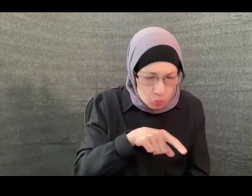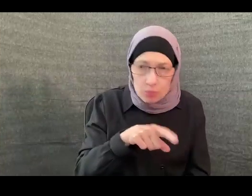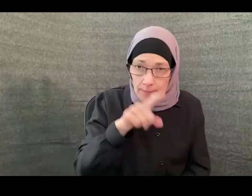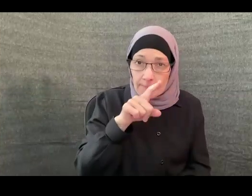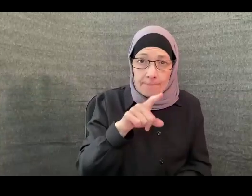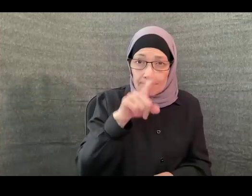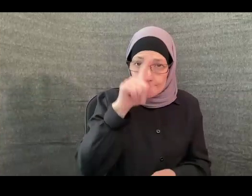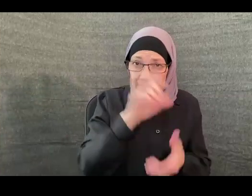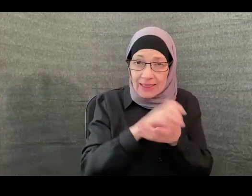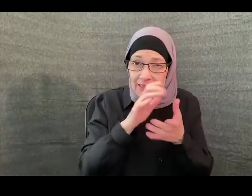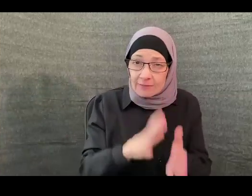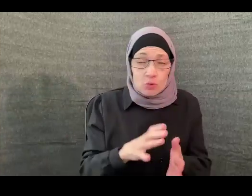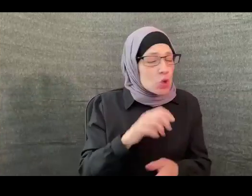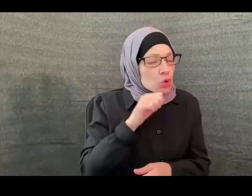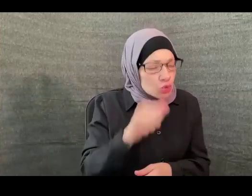Allah, meaning